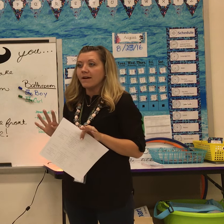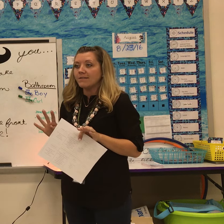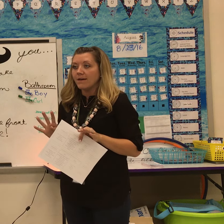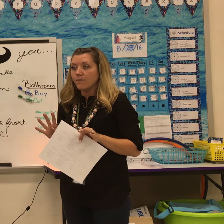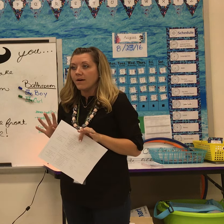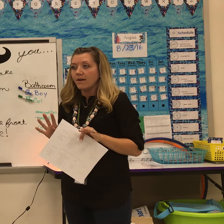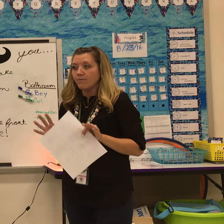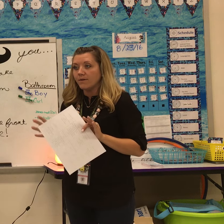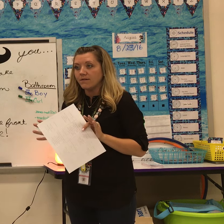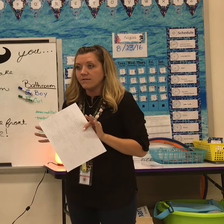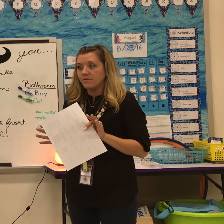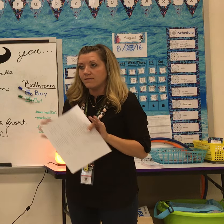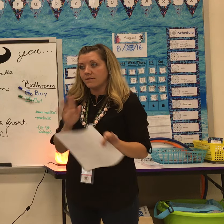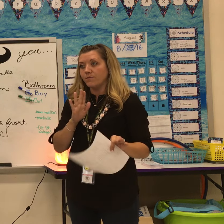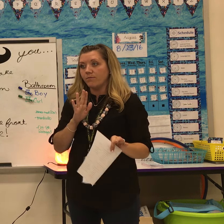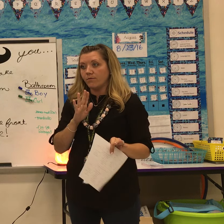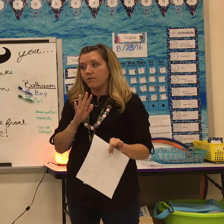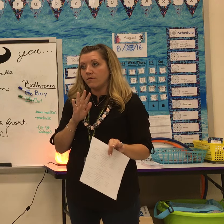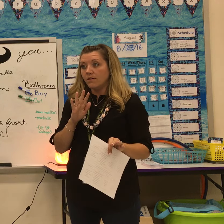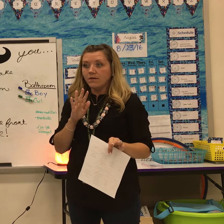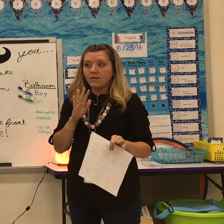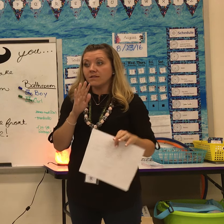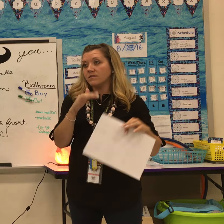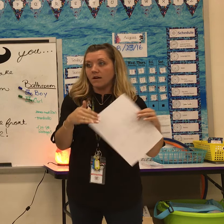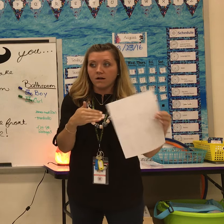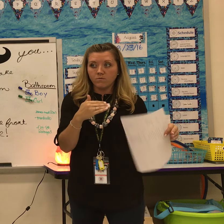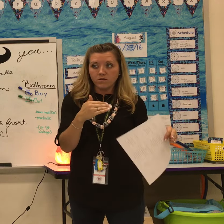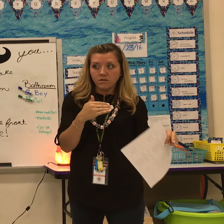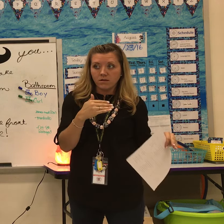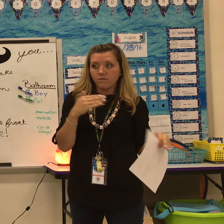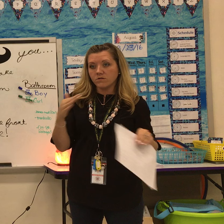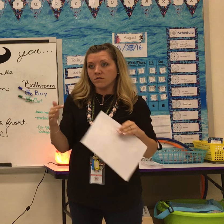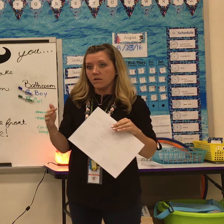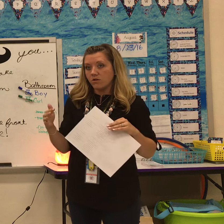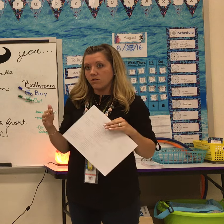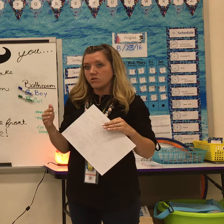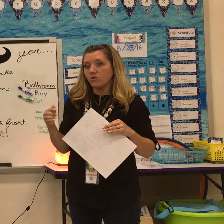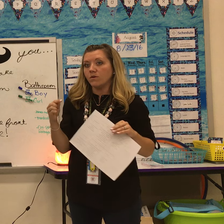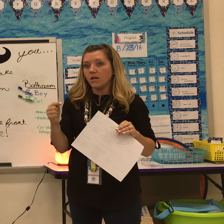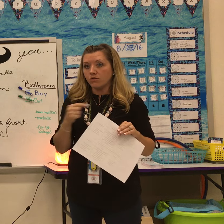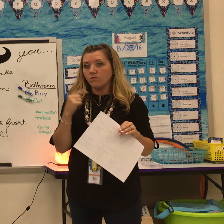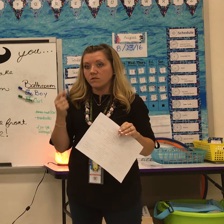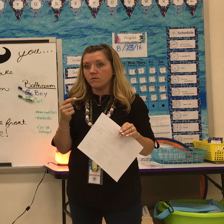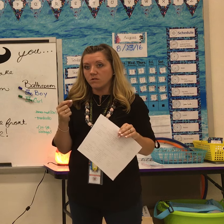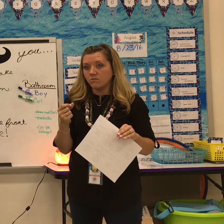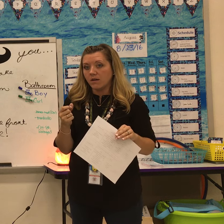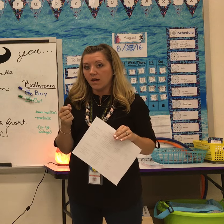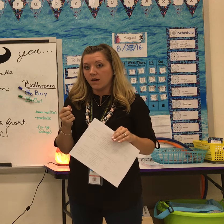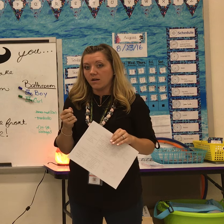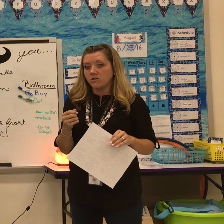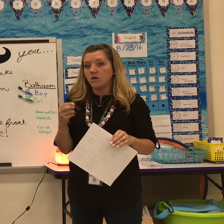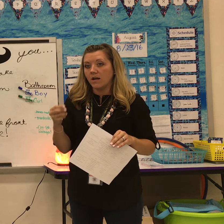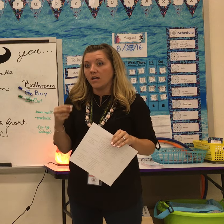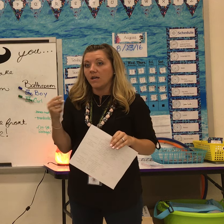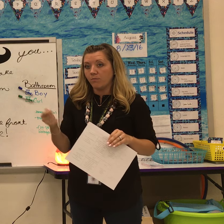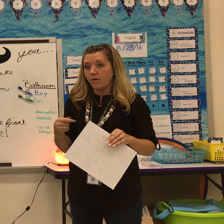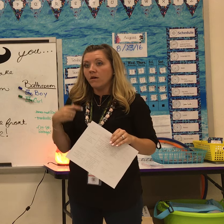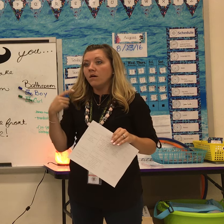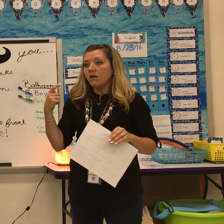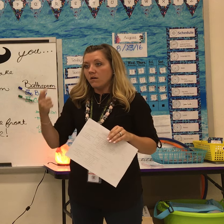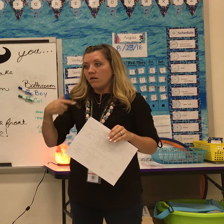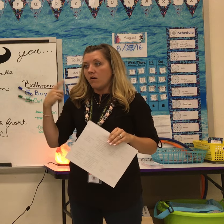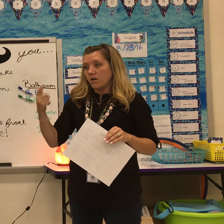always work out that way because some people get stuck on one thing versus the other, so we get through as much as we can and try to